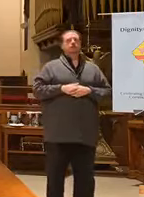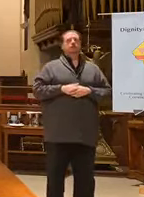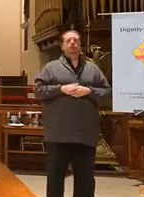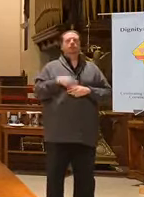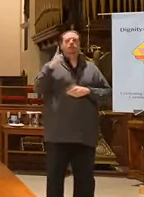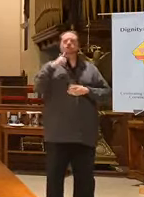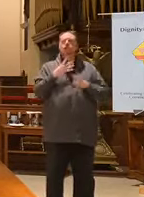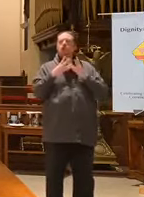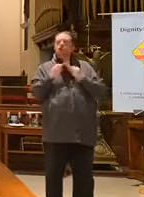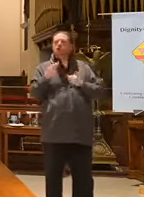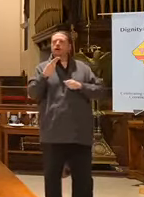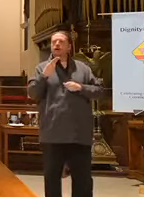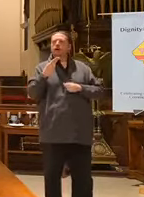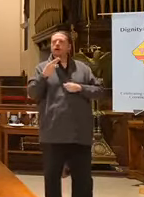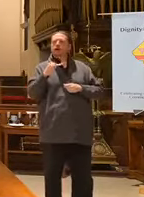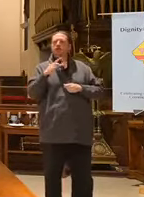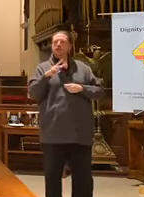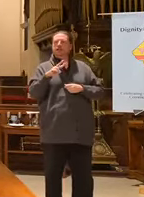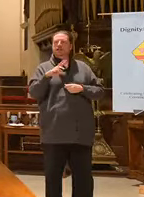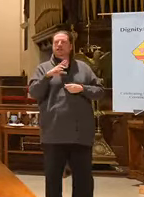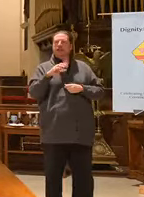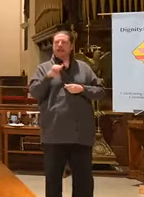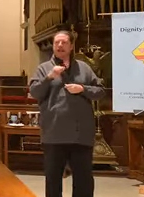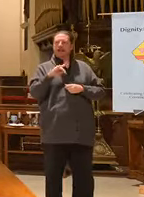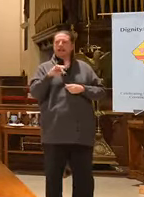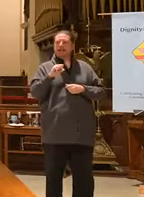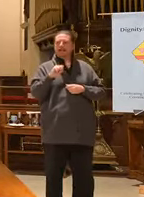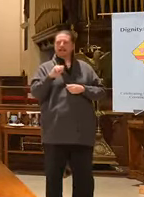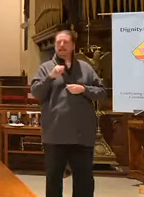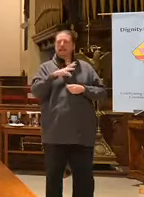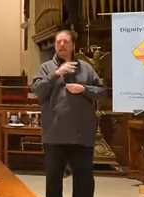For cure to AIDS